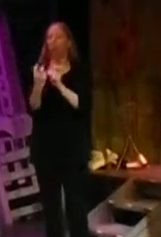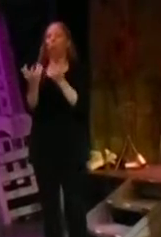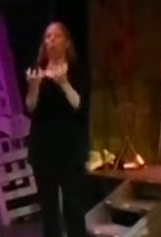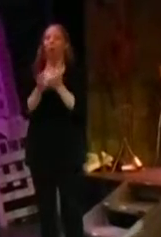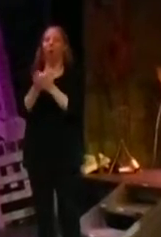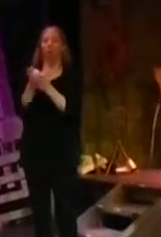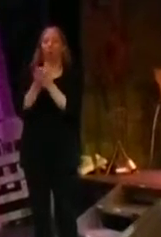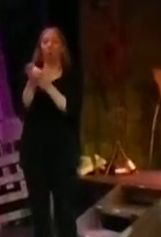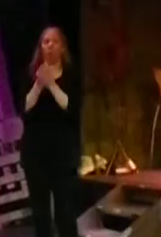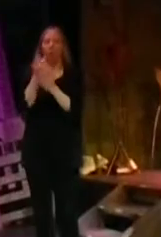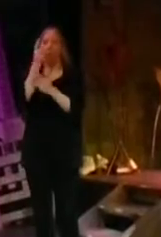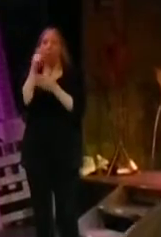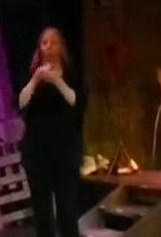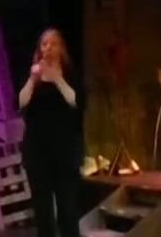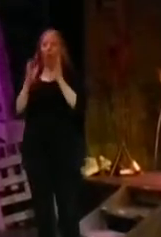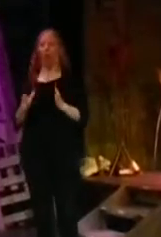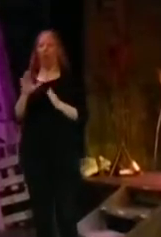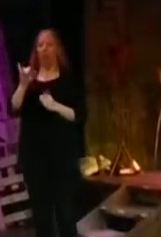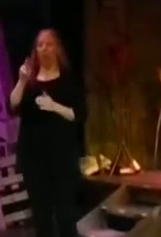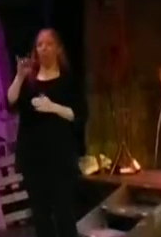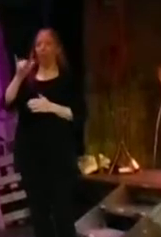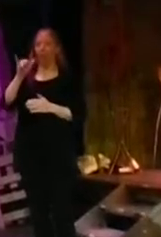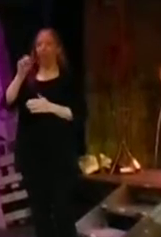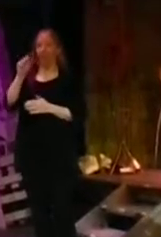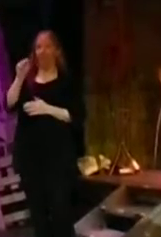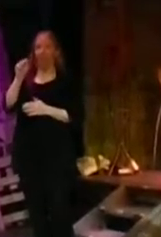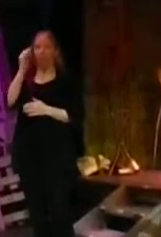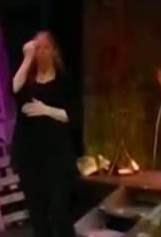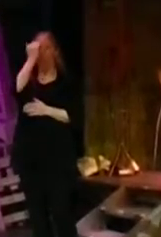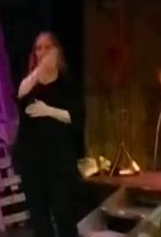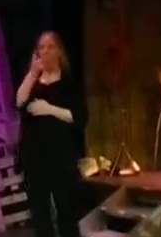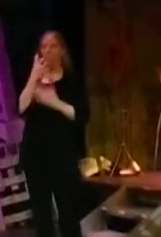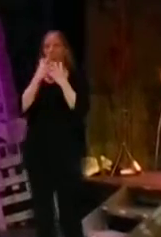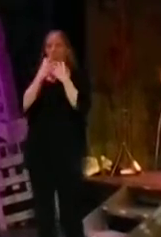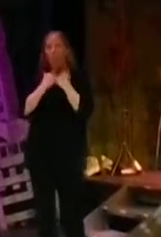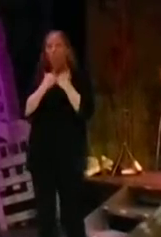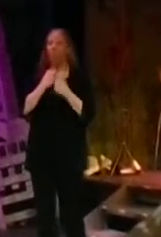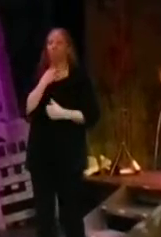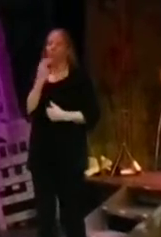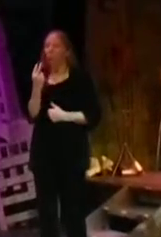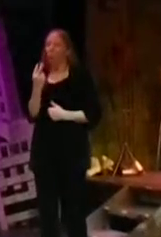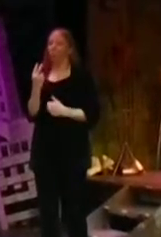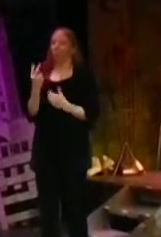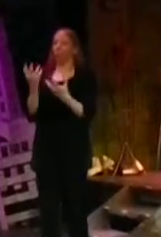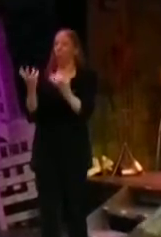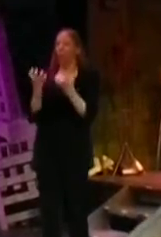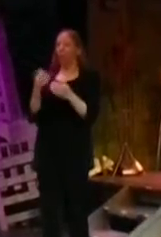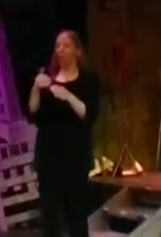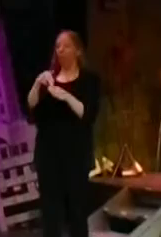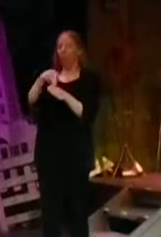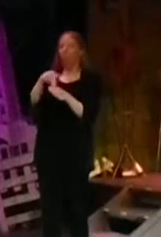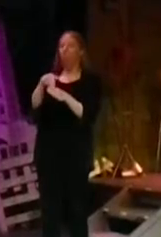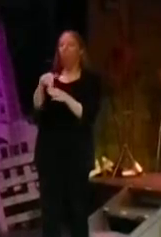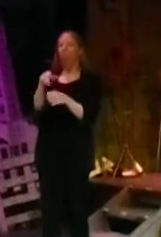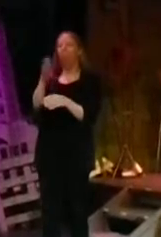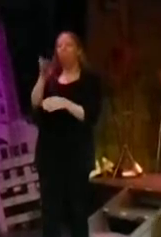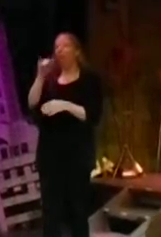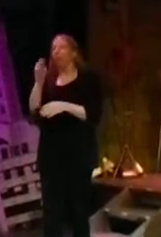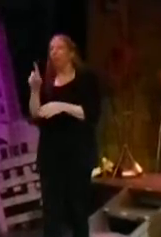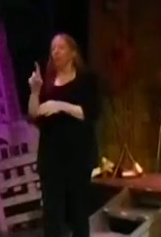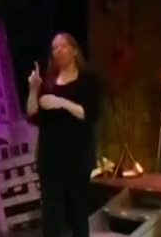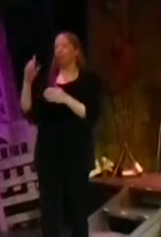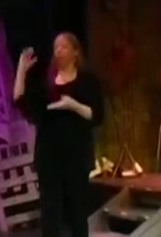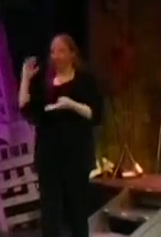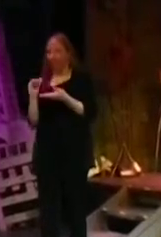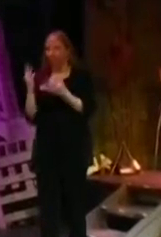for you journalists out there that know how important it is to preserve voice and mitigate bias and prejudice, that's